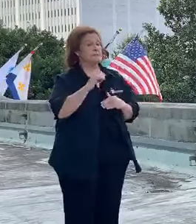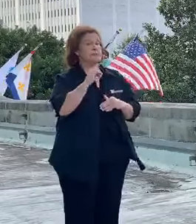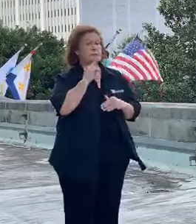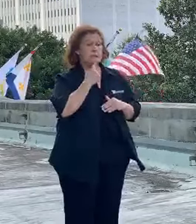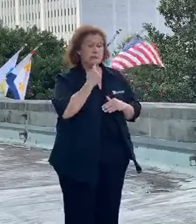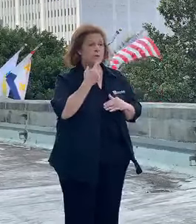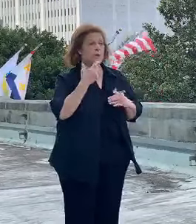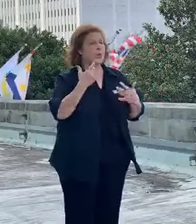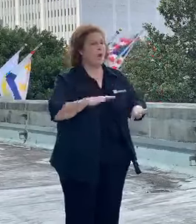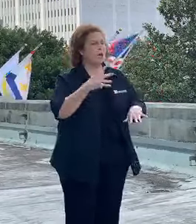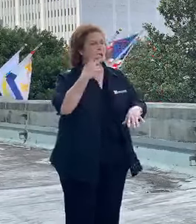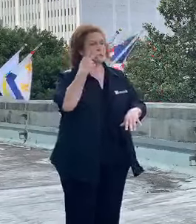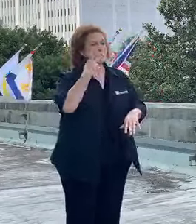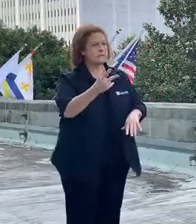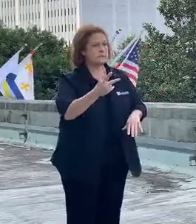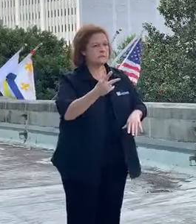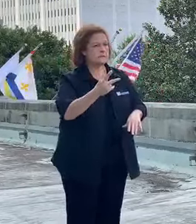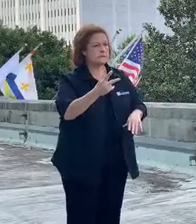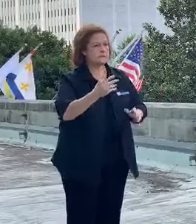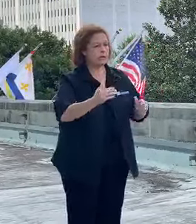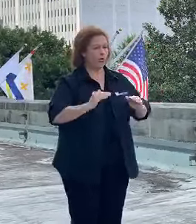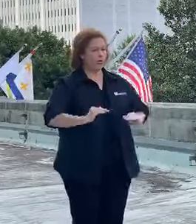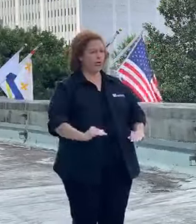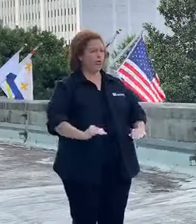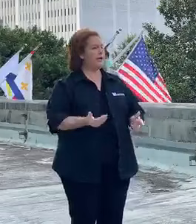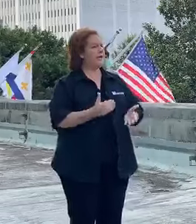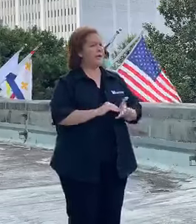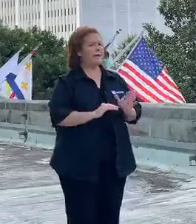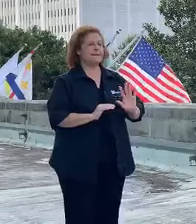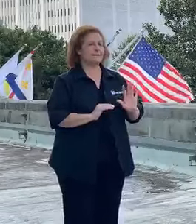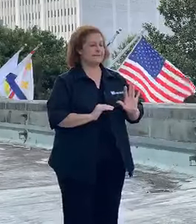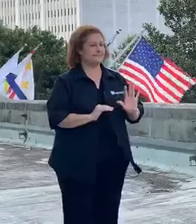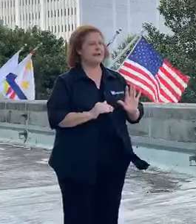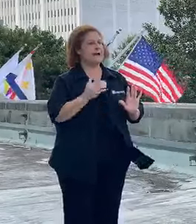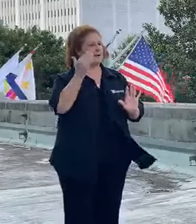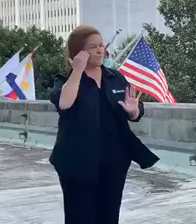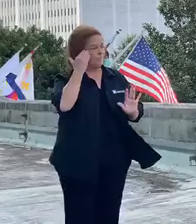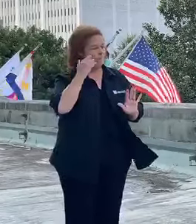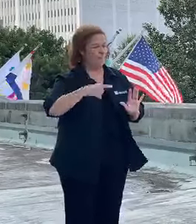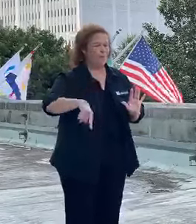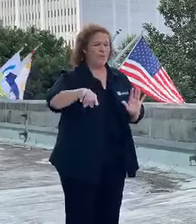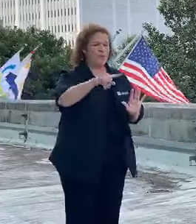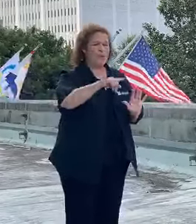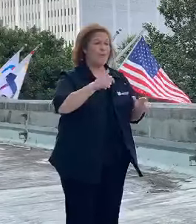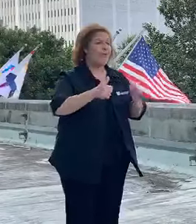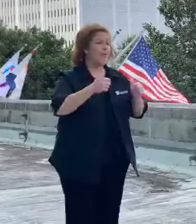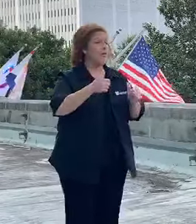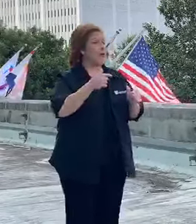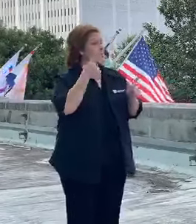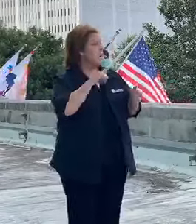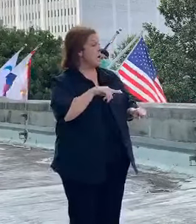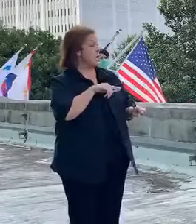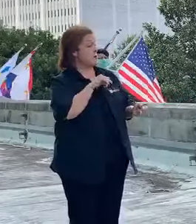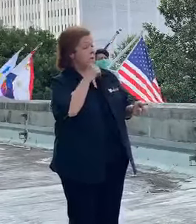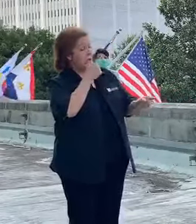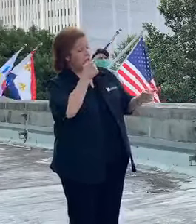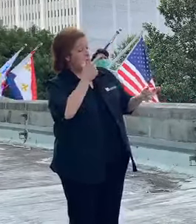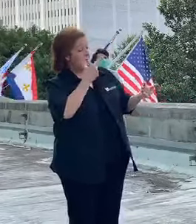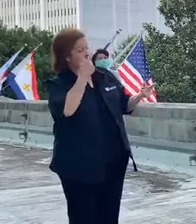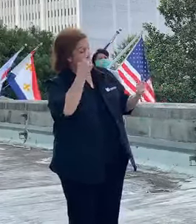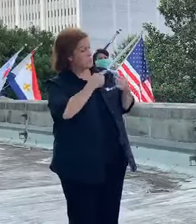to go backwards. And that is something that I know that everyone, whether you agree or disagree